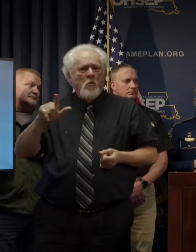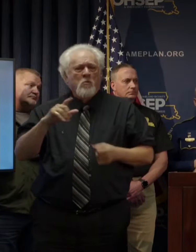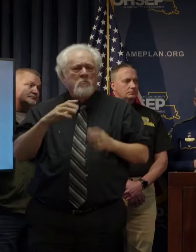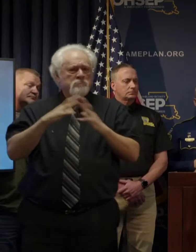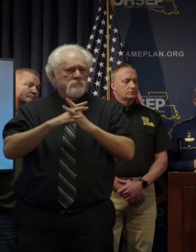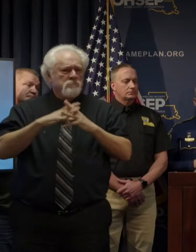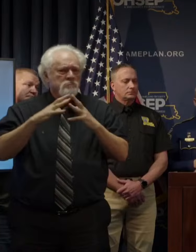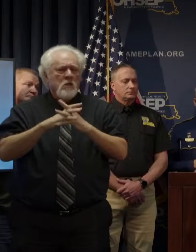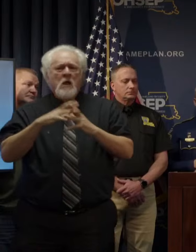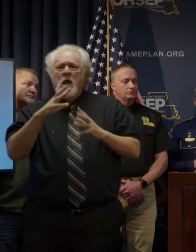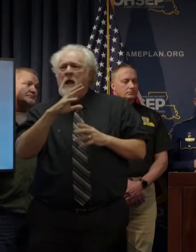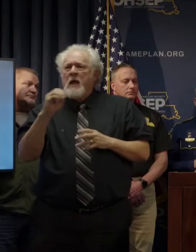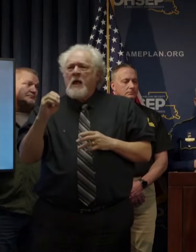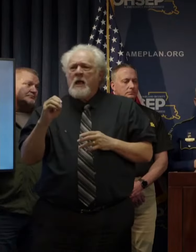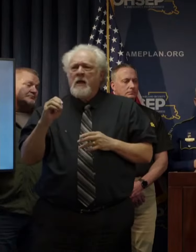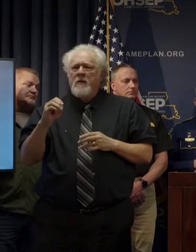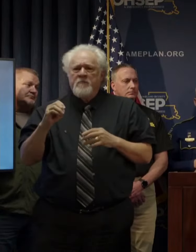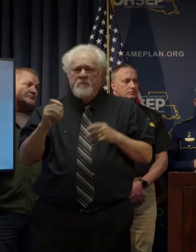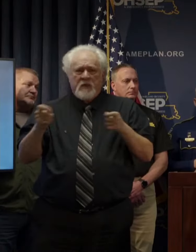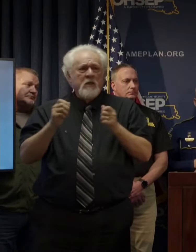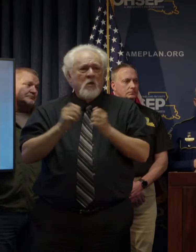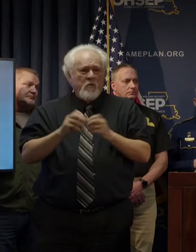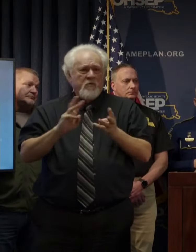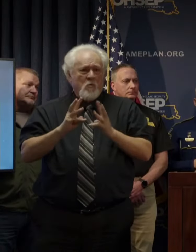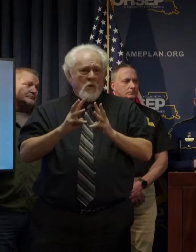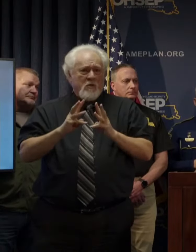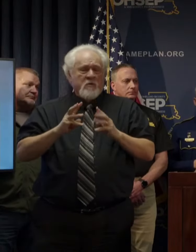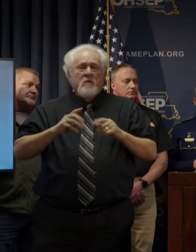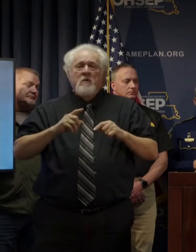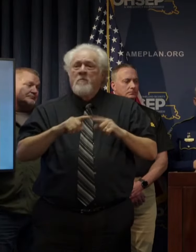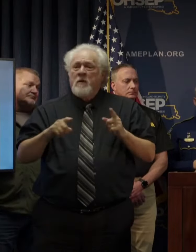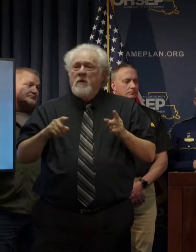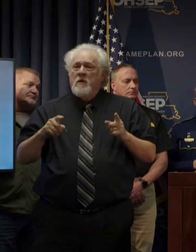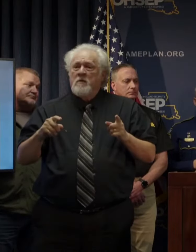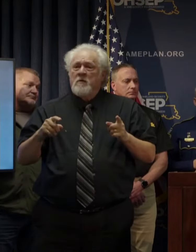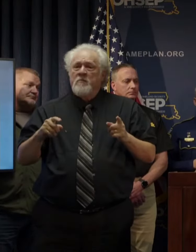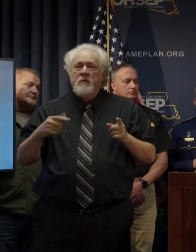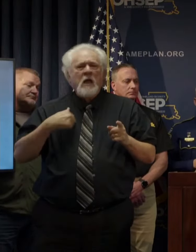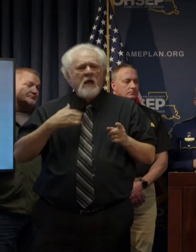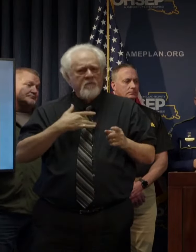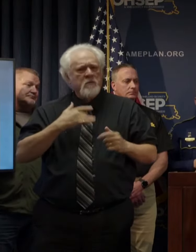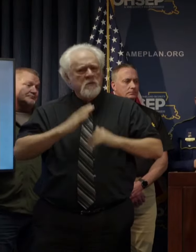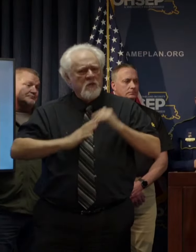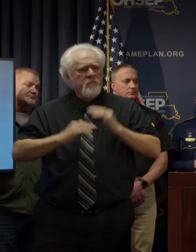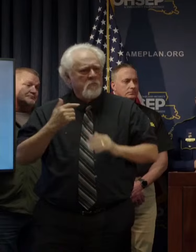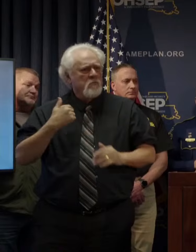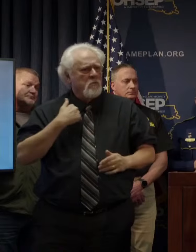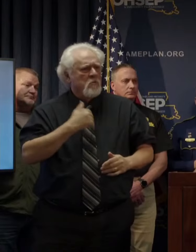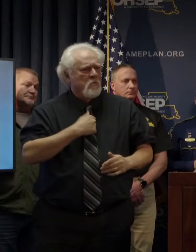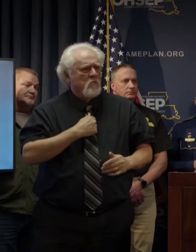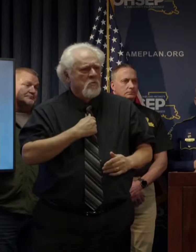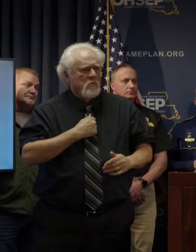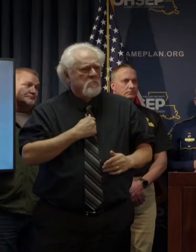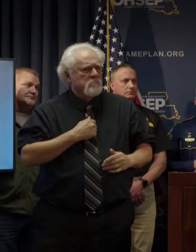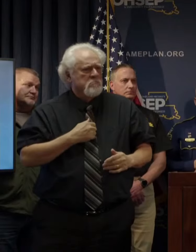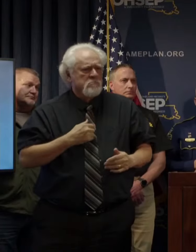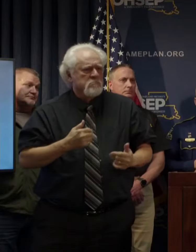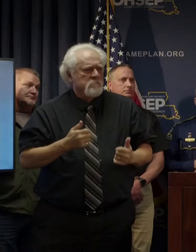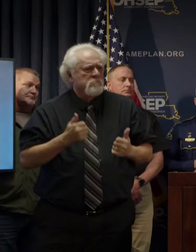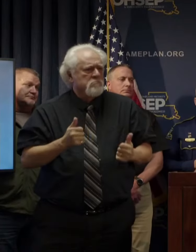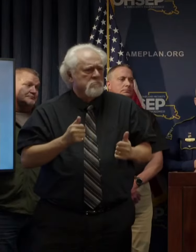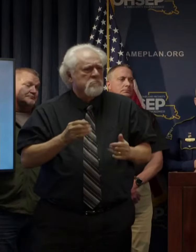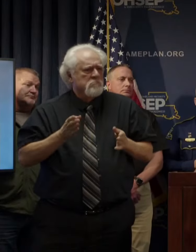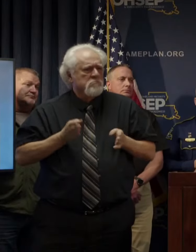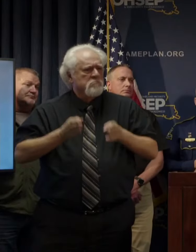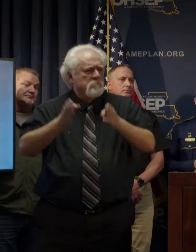with weather events like we're talking today. But I feel comfortable we're on a great